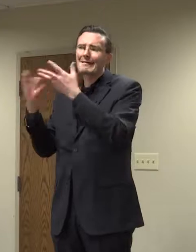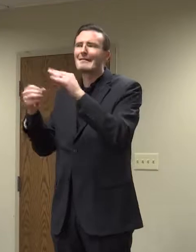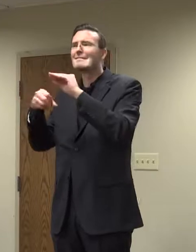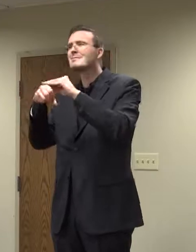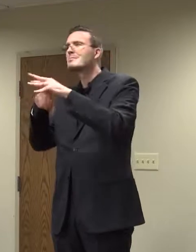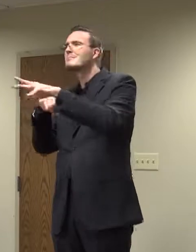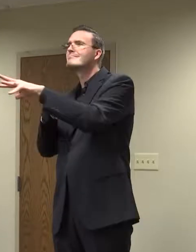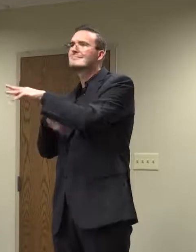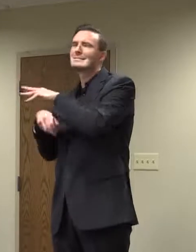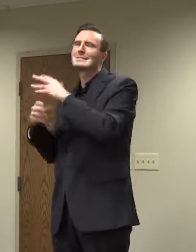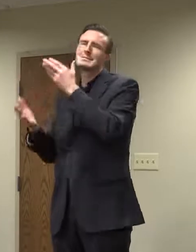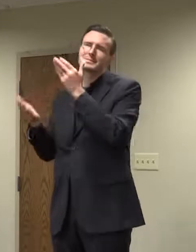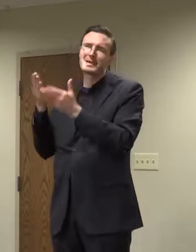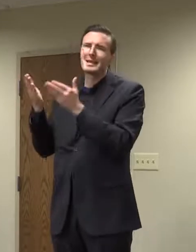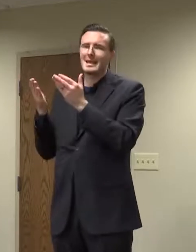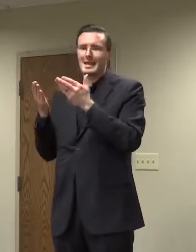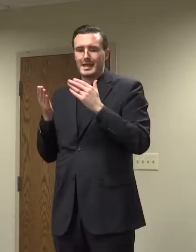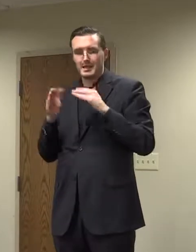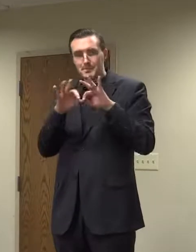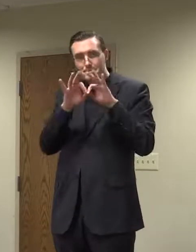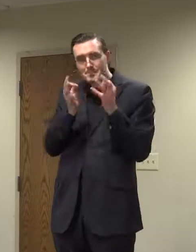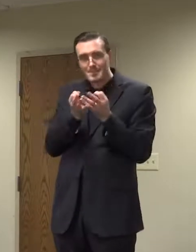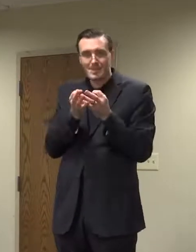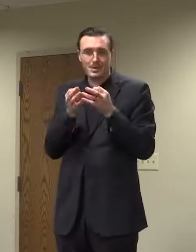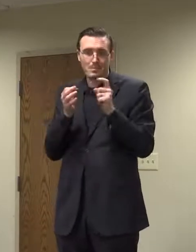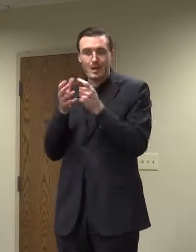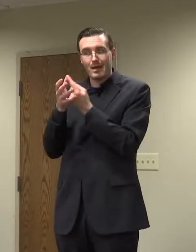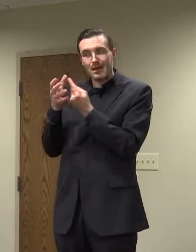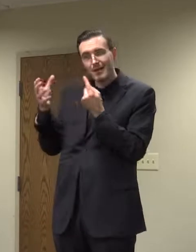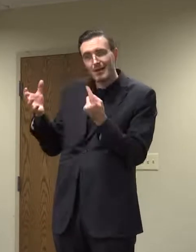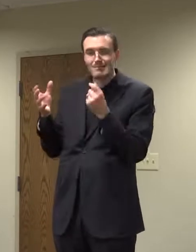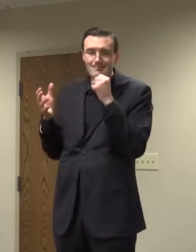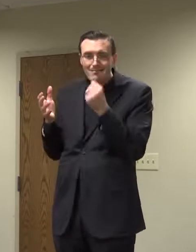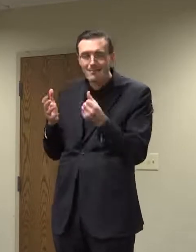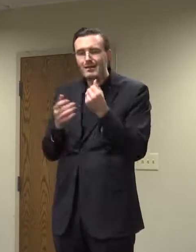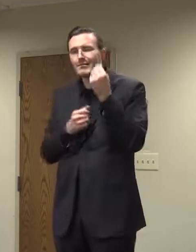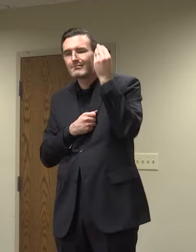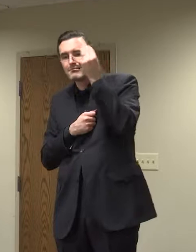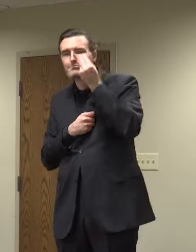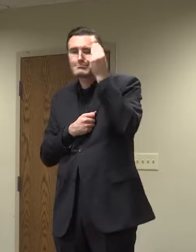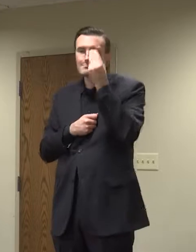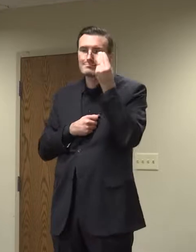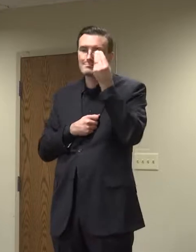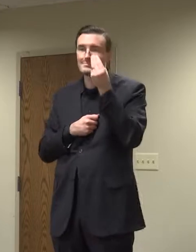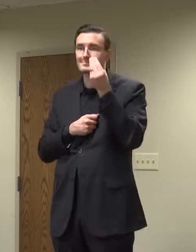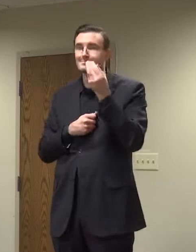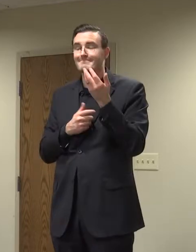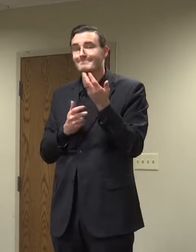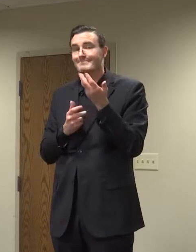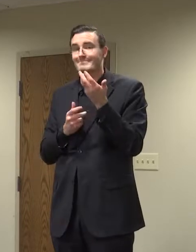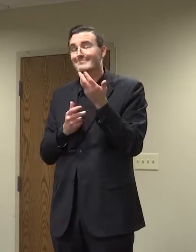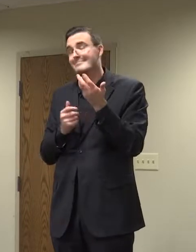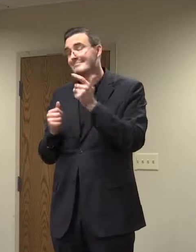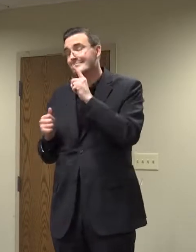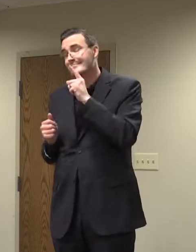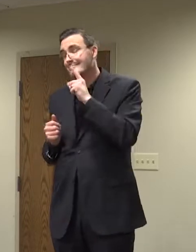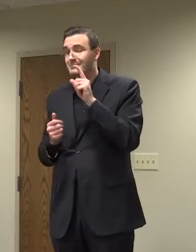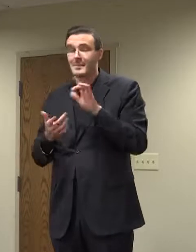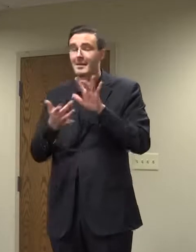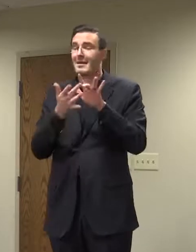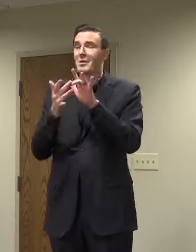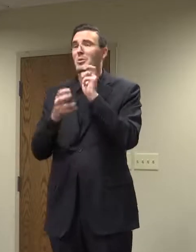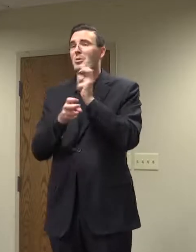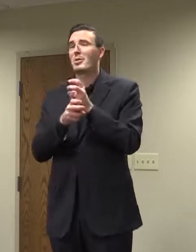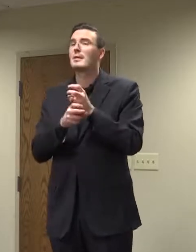they or isolated, at that particular moment, we are finding it a challenge. I mean, we've had several people call us back and say, well, no one